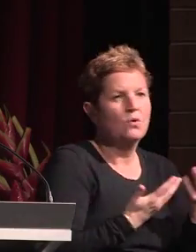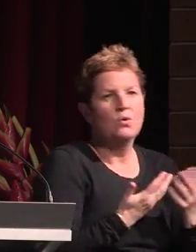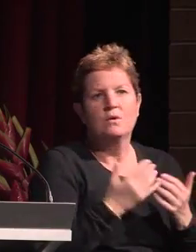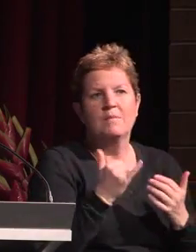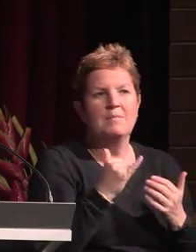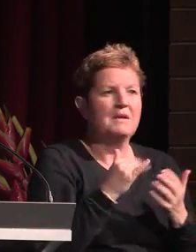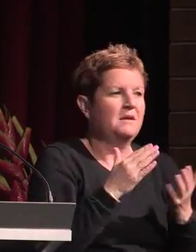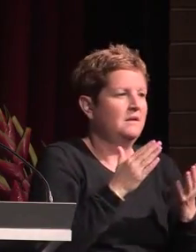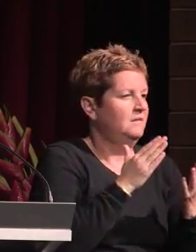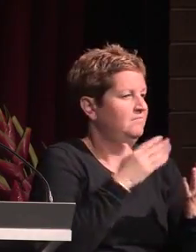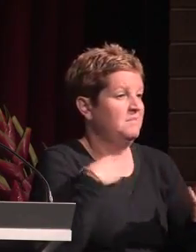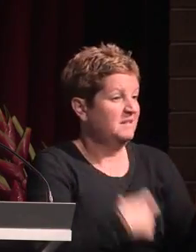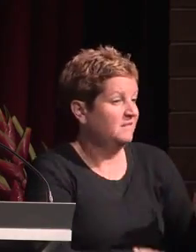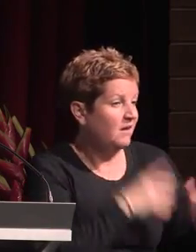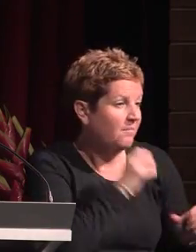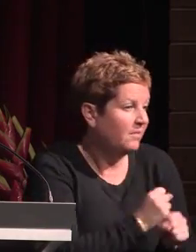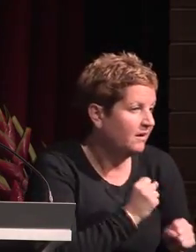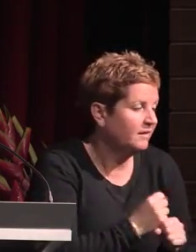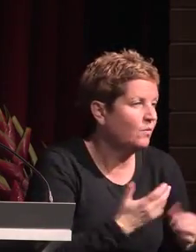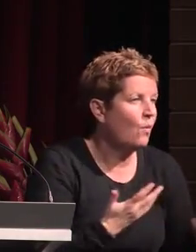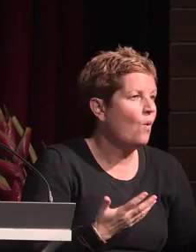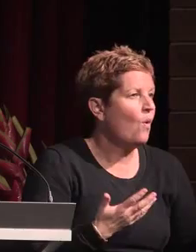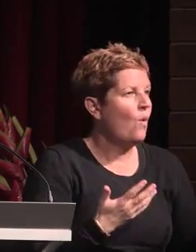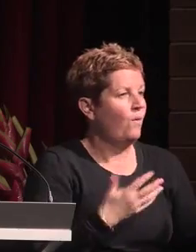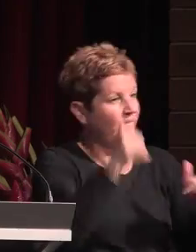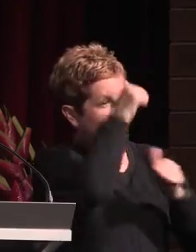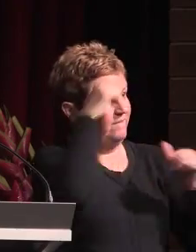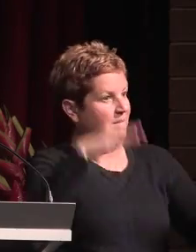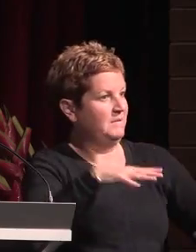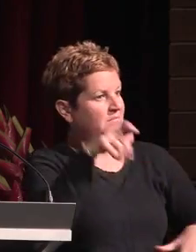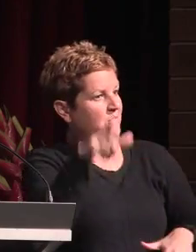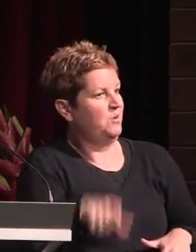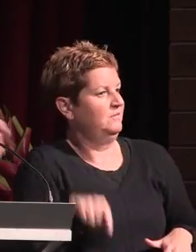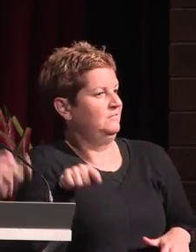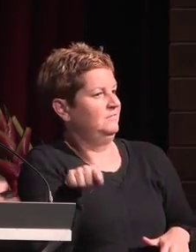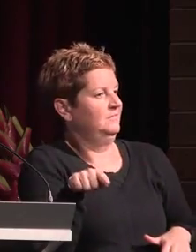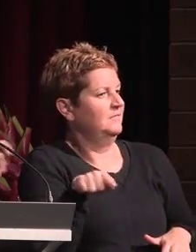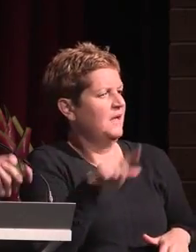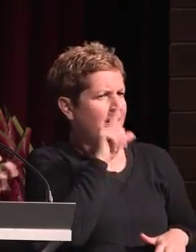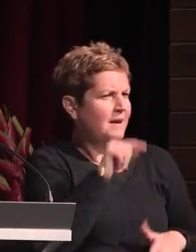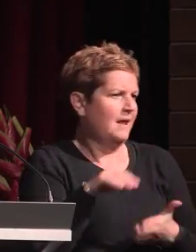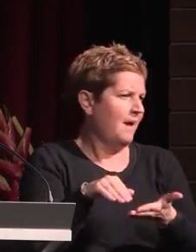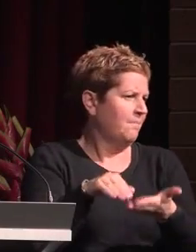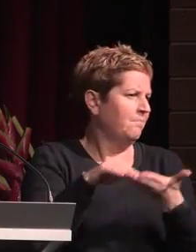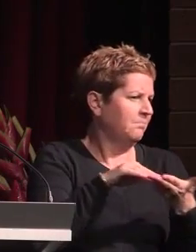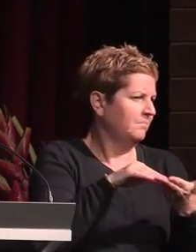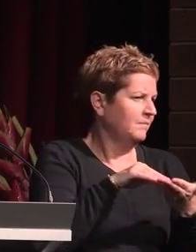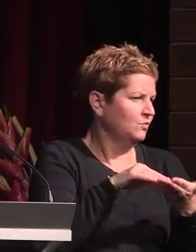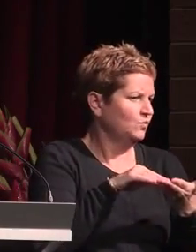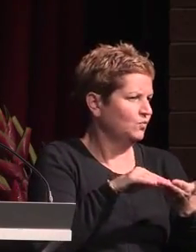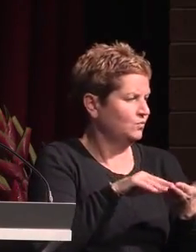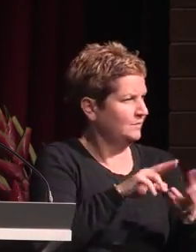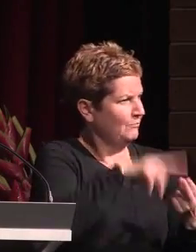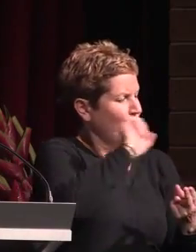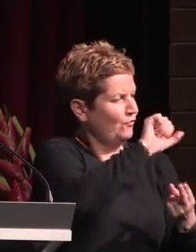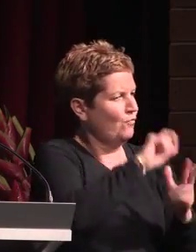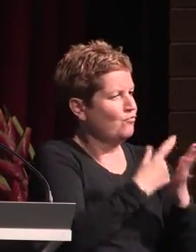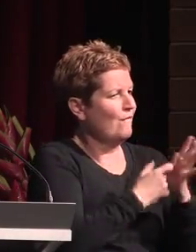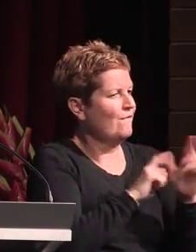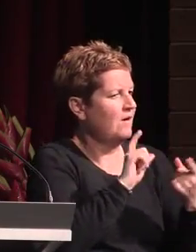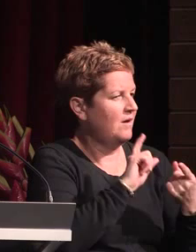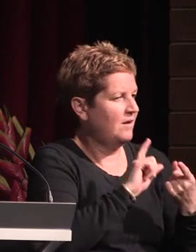a local a minister or a celebrity, because they can actually help increase your profile and funding for your